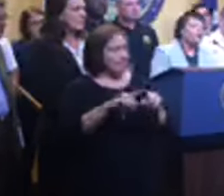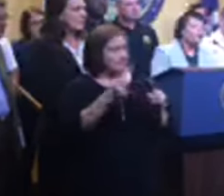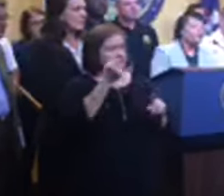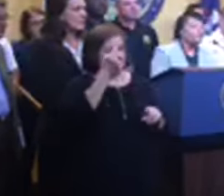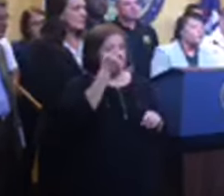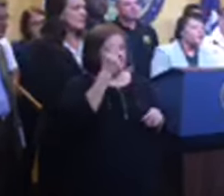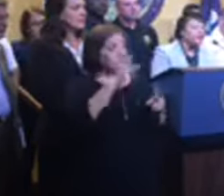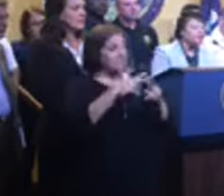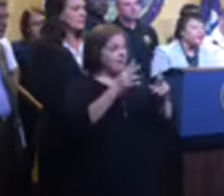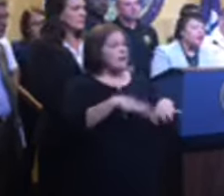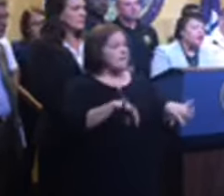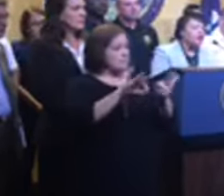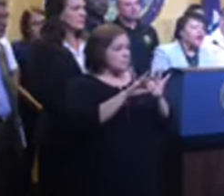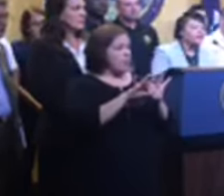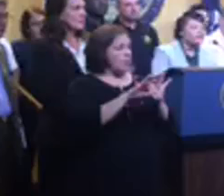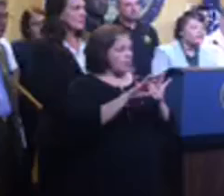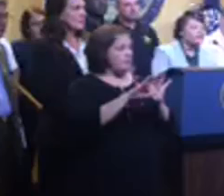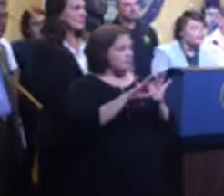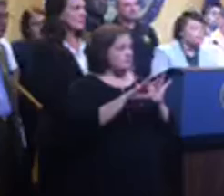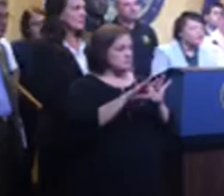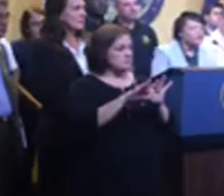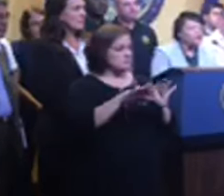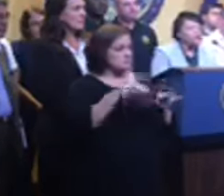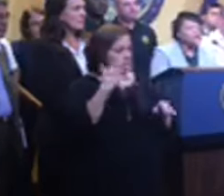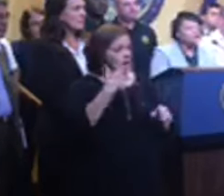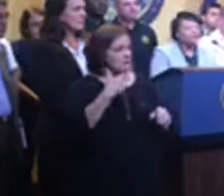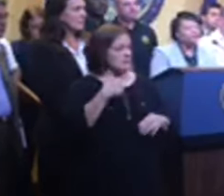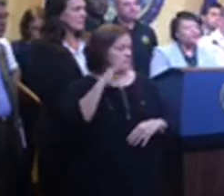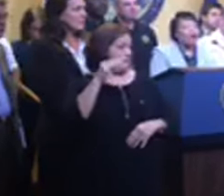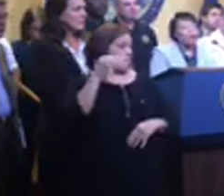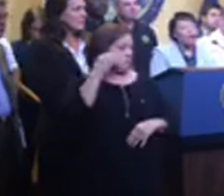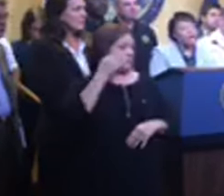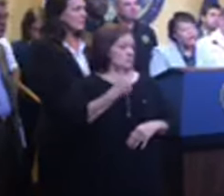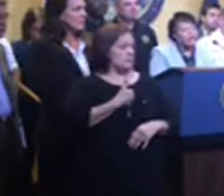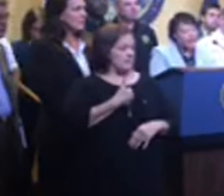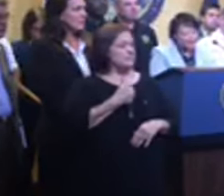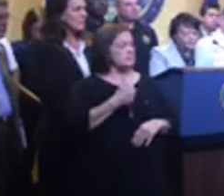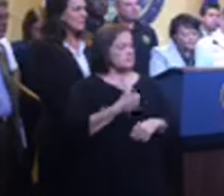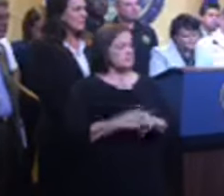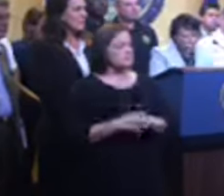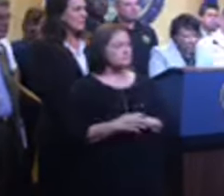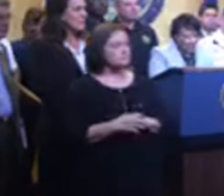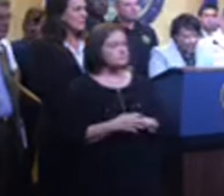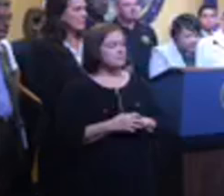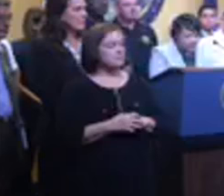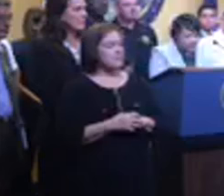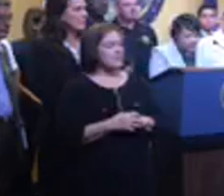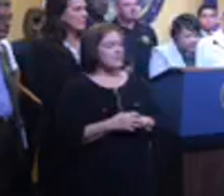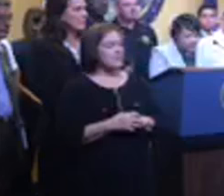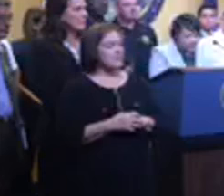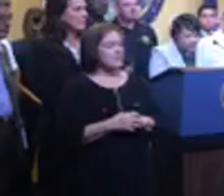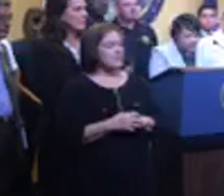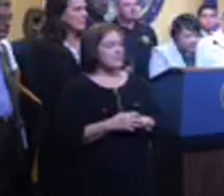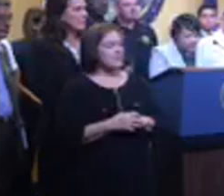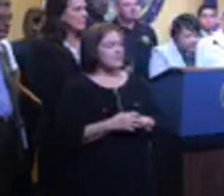top priority for me as the mayor of the city. The chief will talk about next steps and